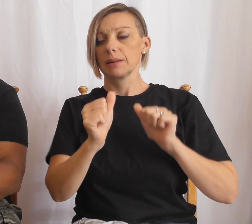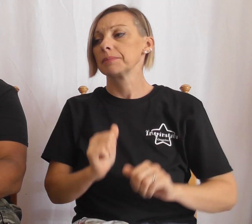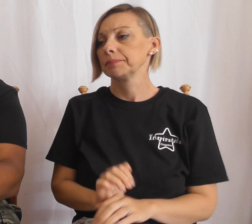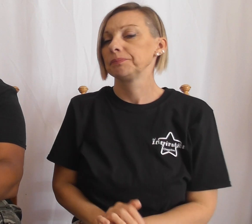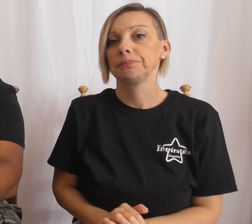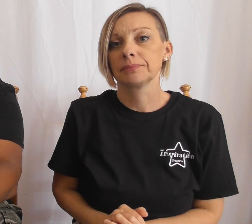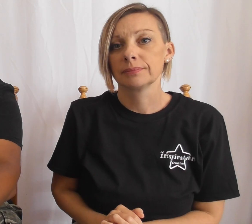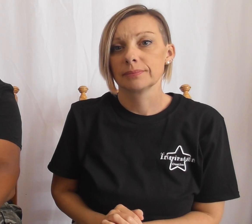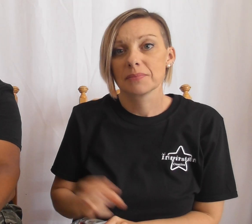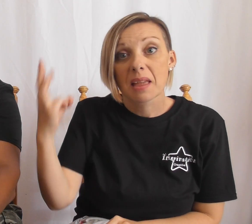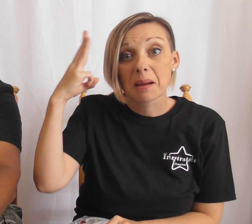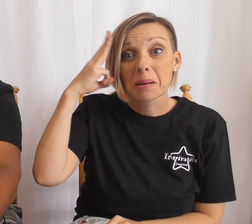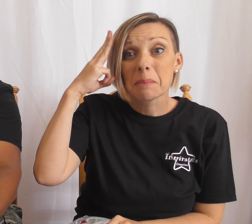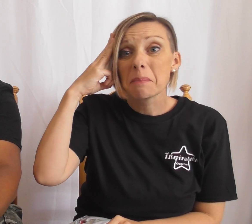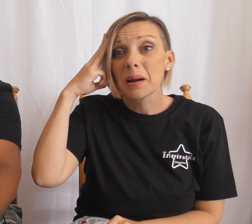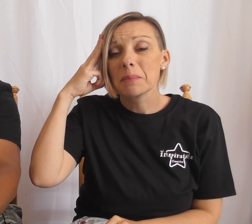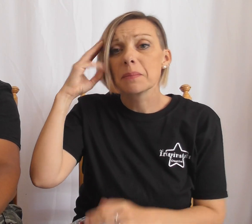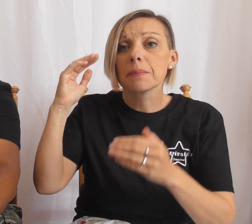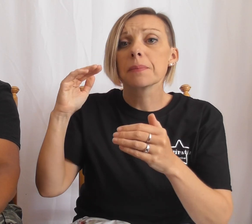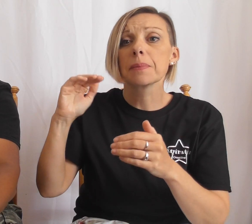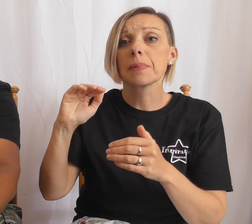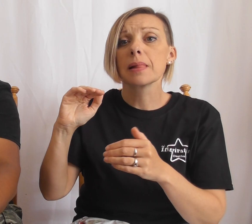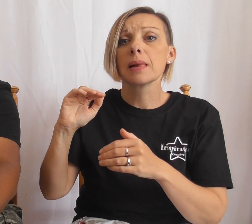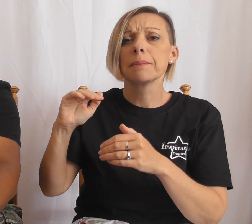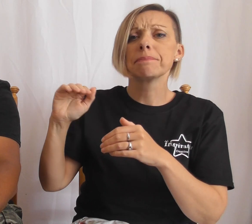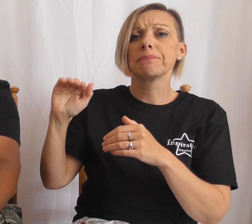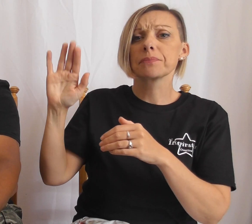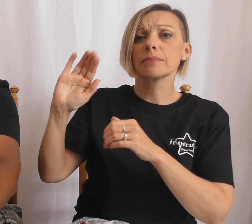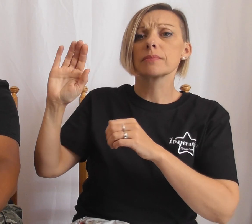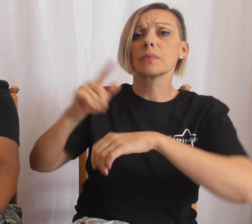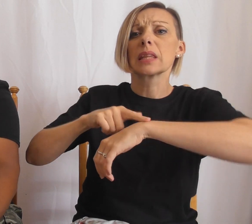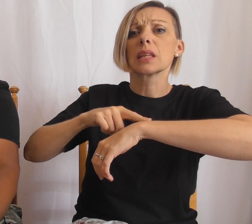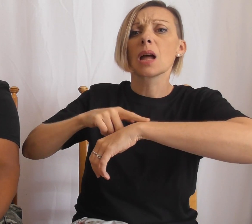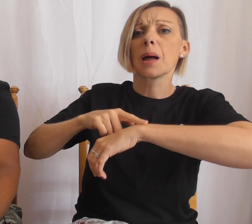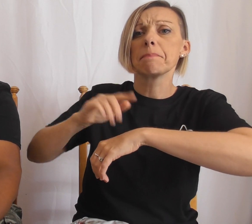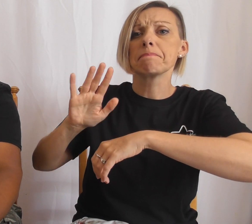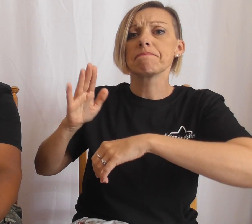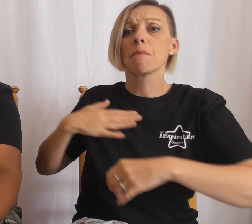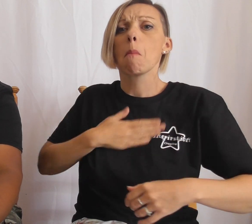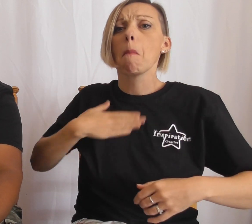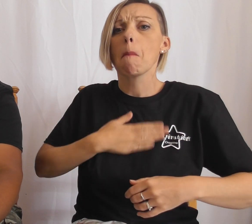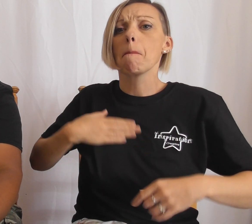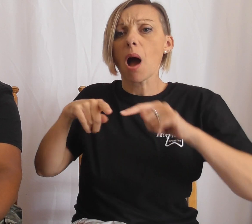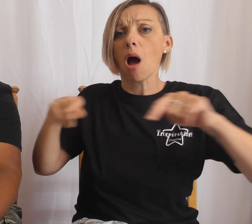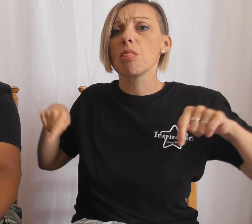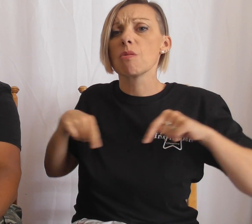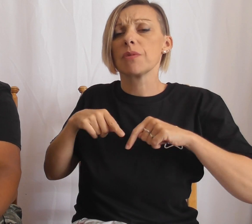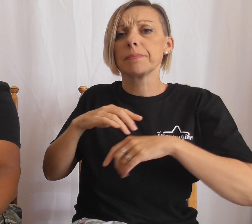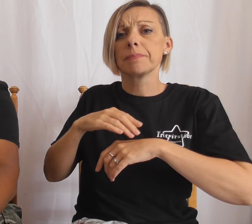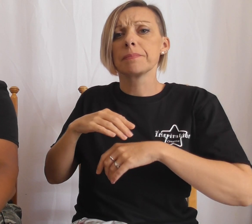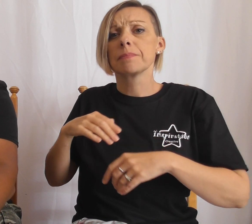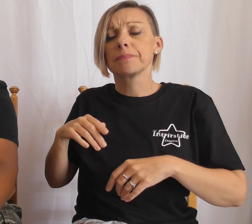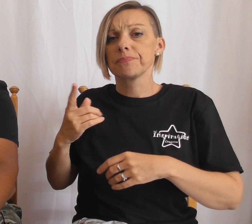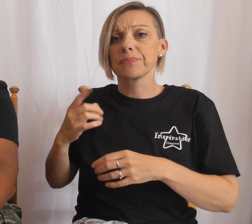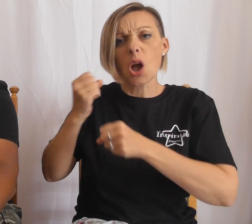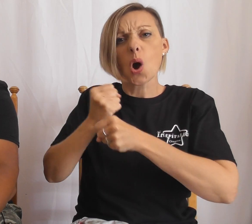Oh, Mum's outside the bathroom. She's looking at her watch. I think she's thinking, George